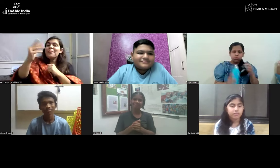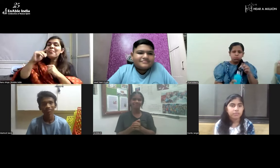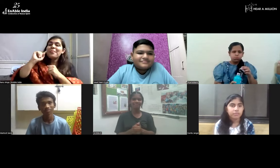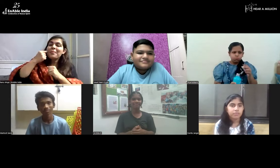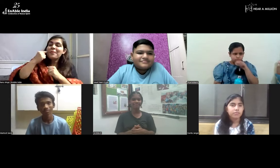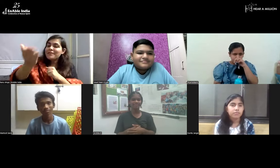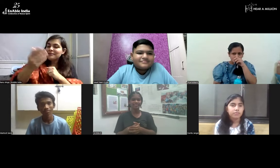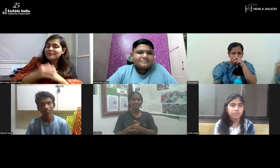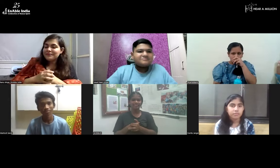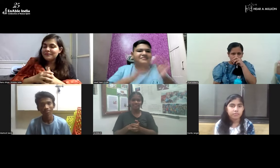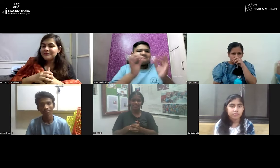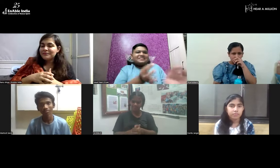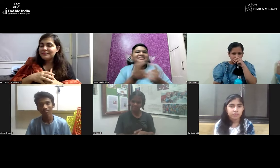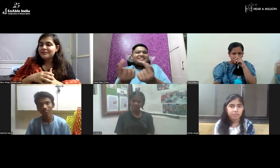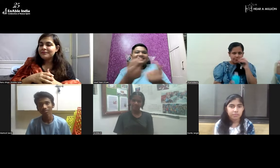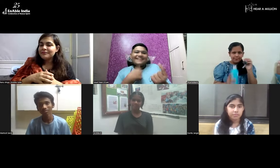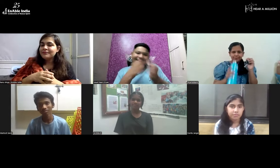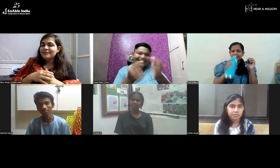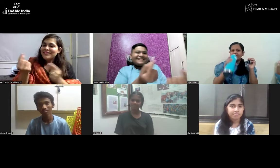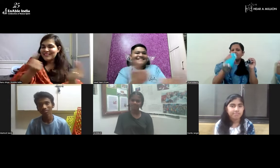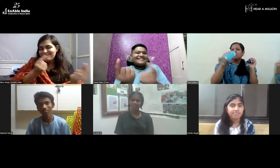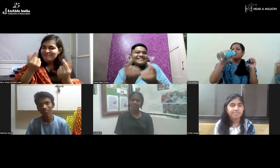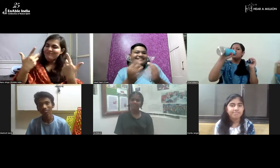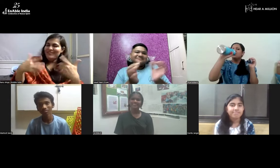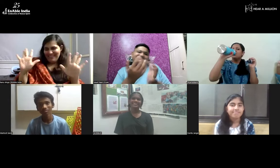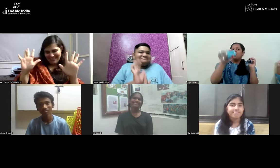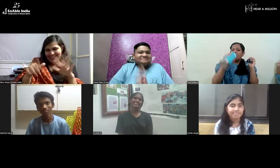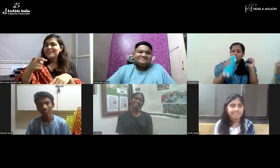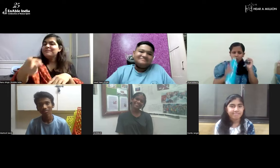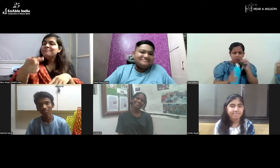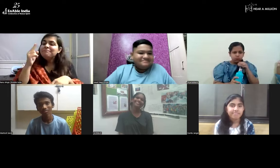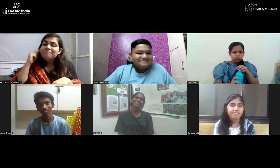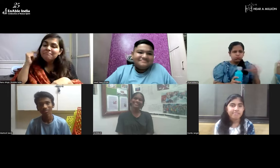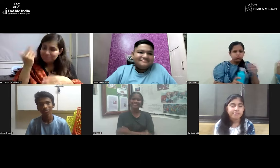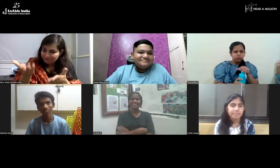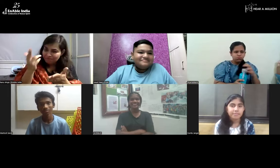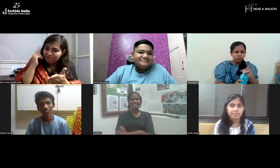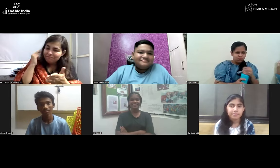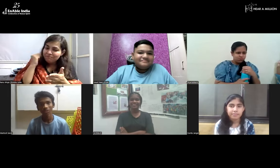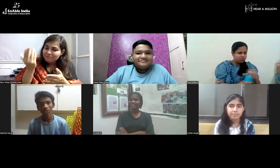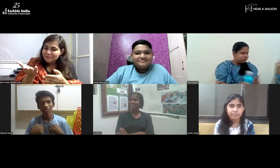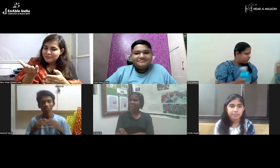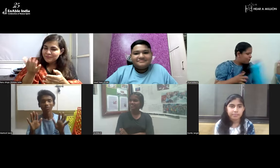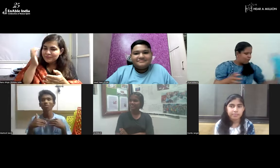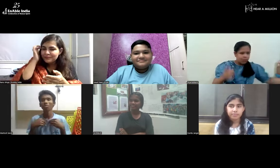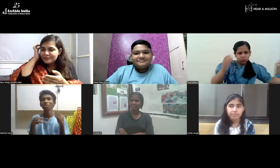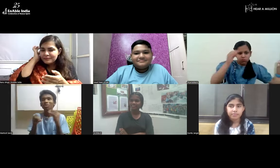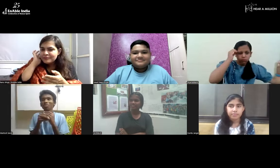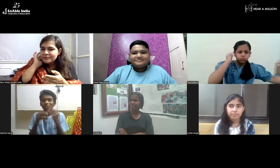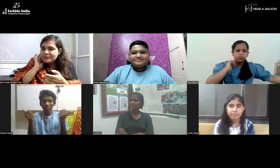What does Rubs your that mean back. if someone is tapping at your, I mean, someone is trying to, Yeah. touch your back?